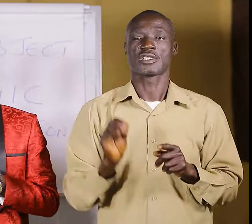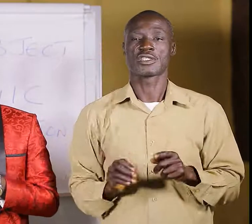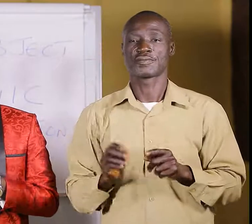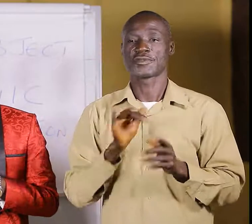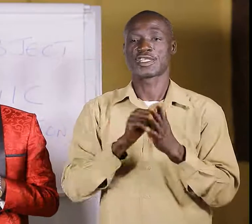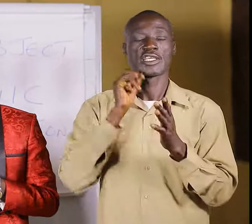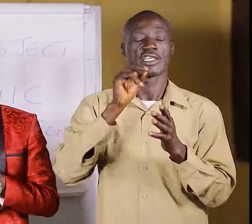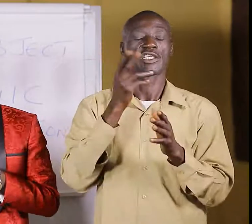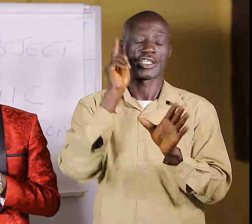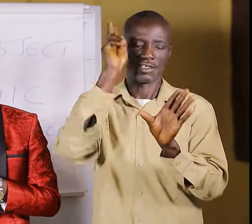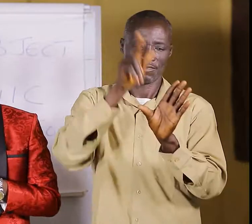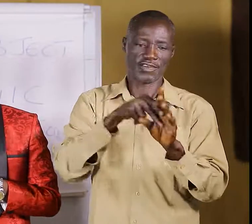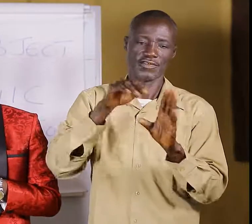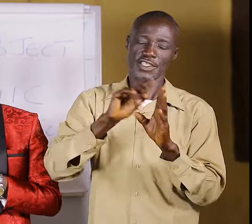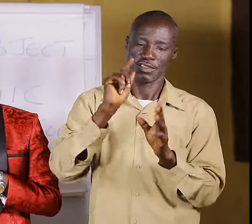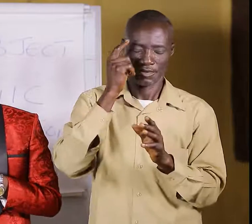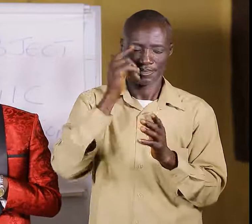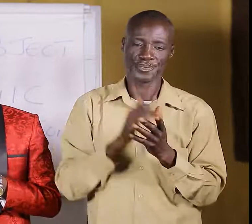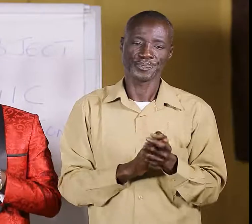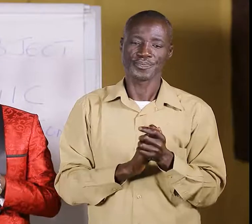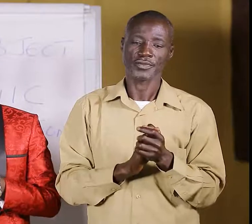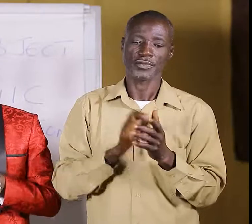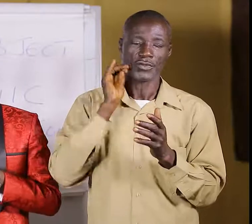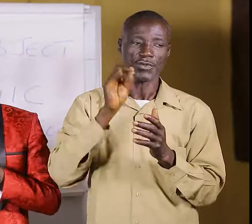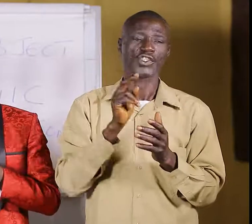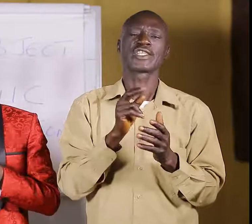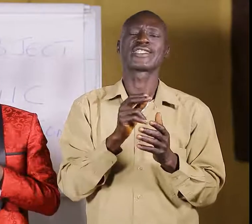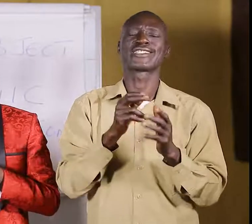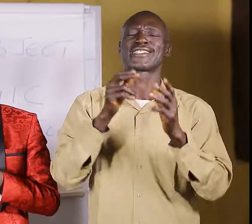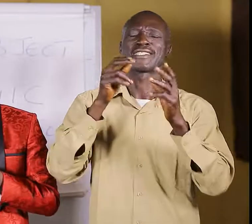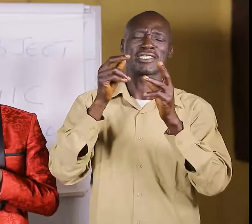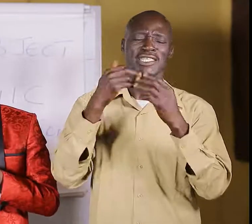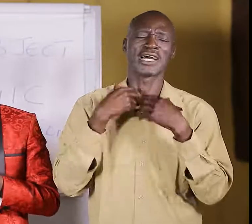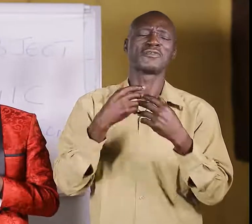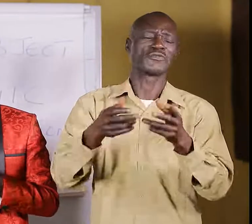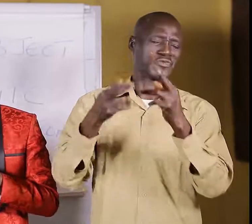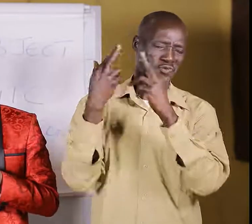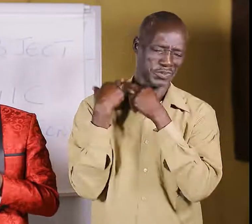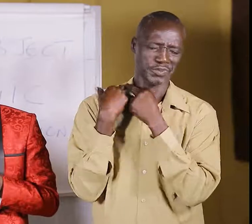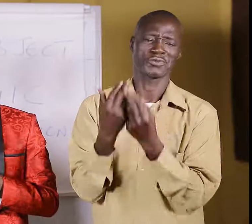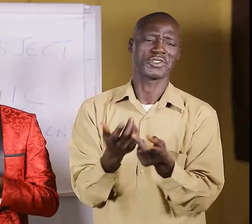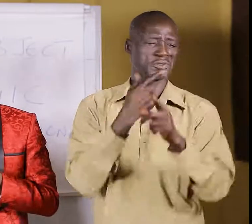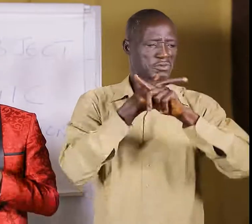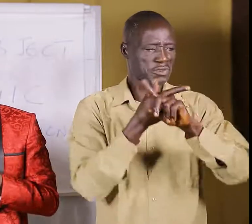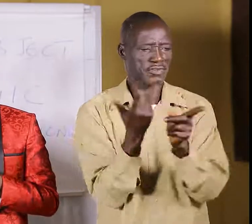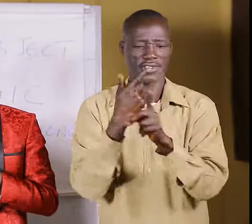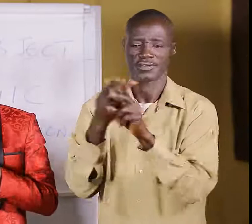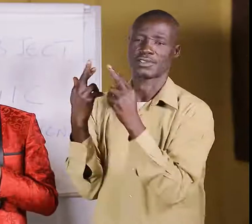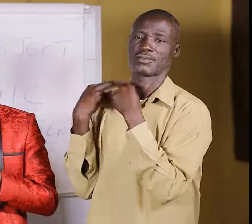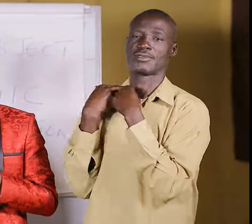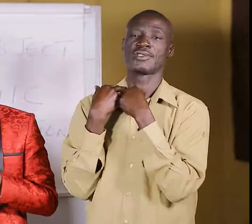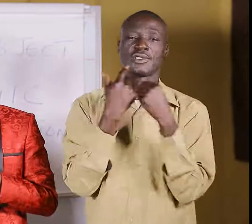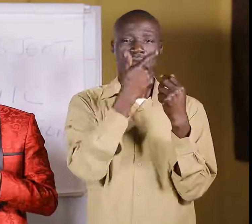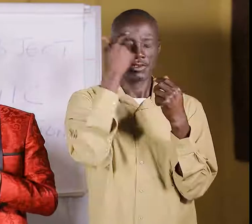was involved in governance. We can see that he held a lot of key political positions because of